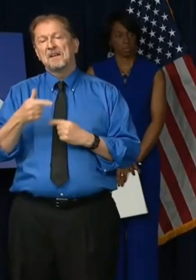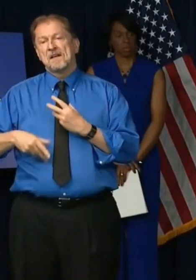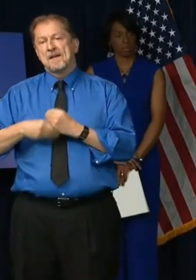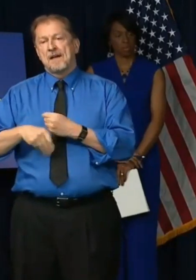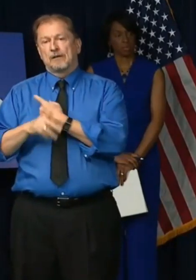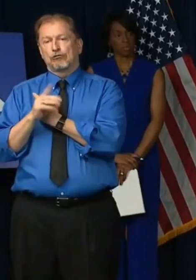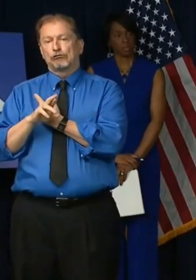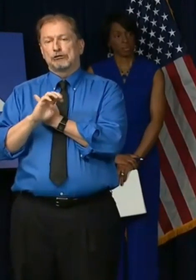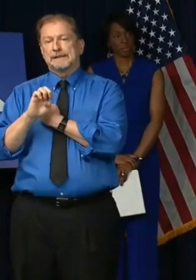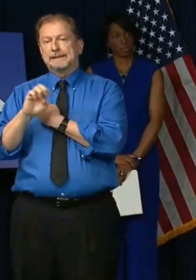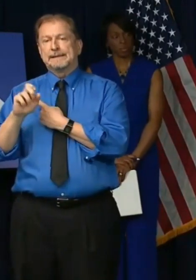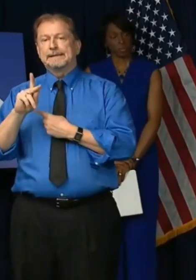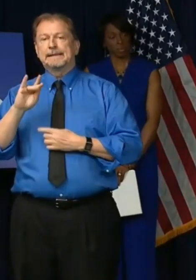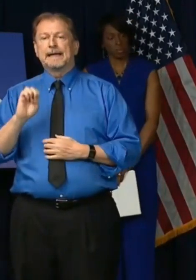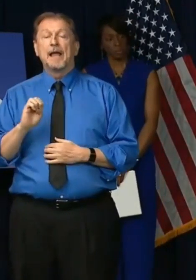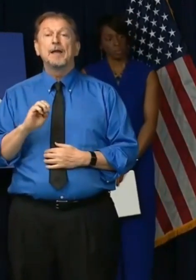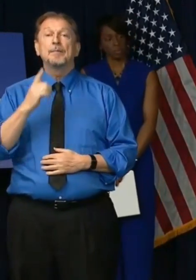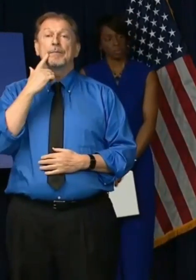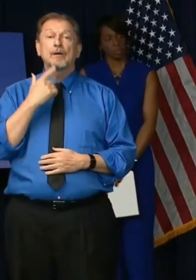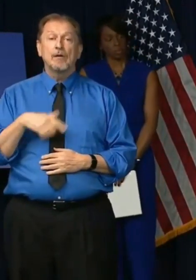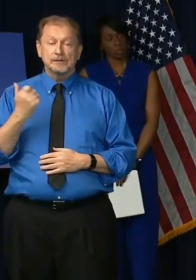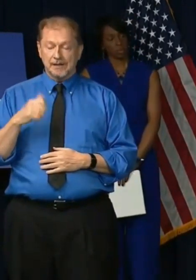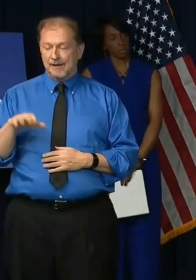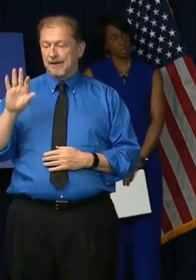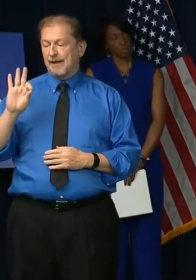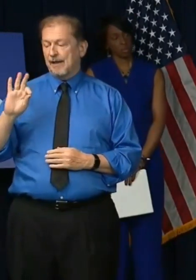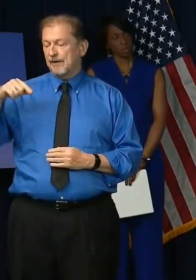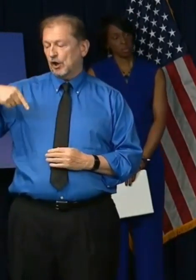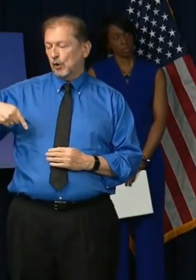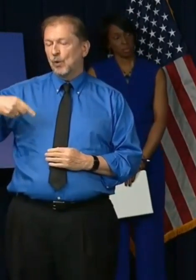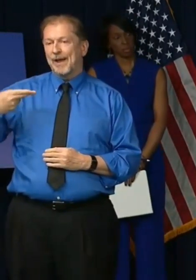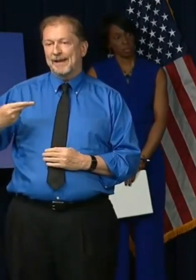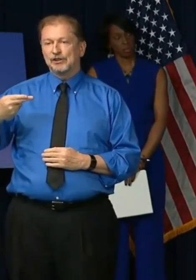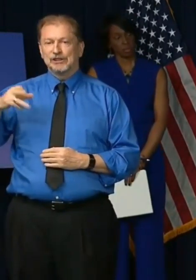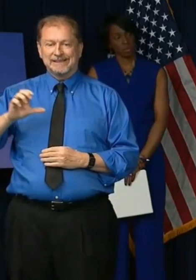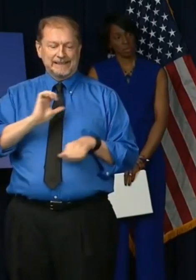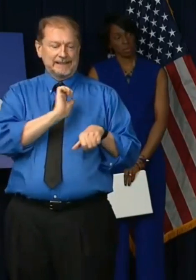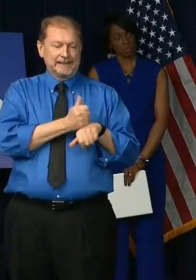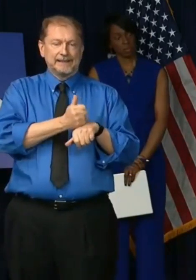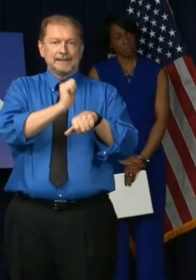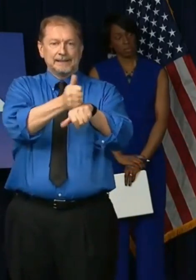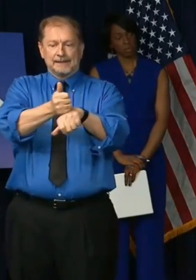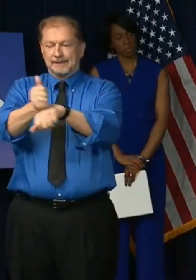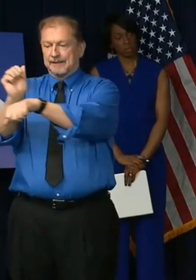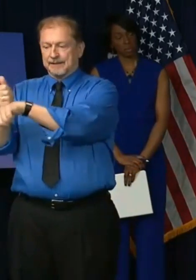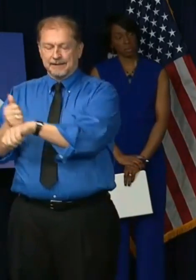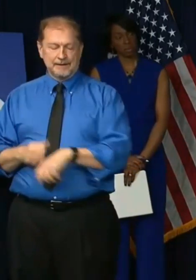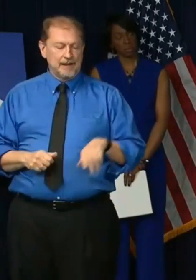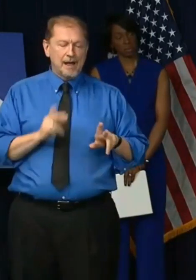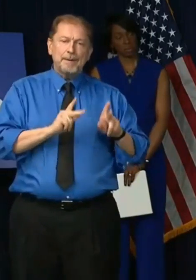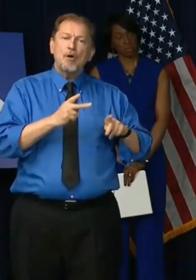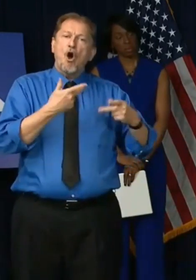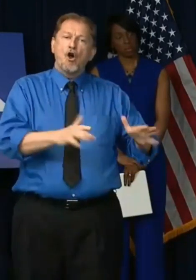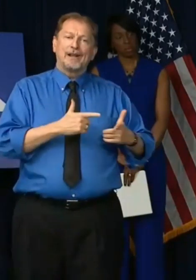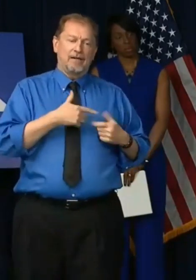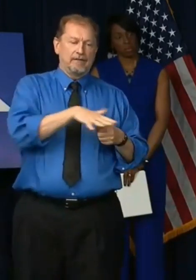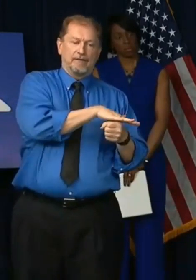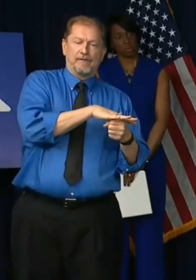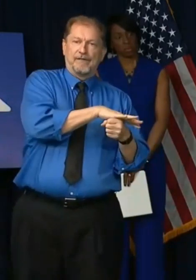one of the things, because FQHCs are generally speaking in communities that